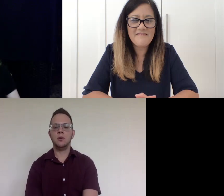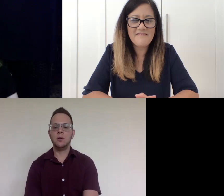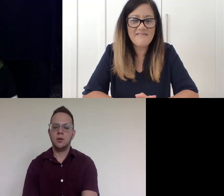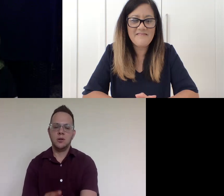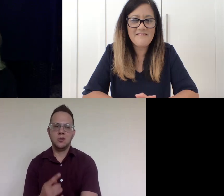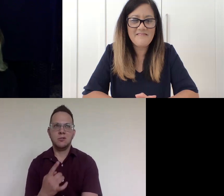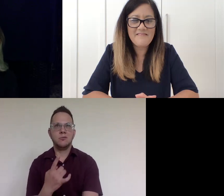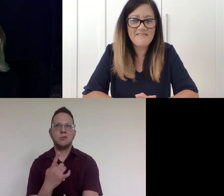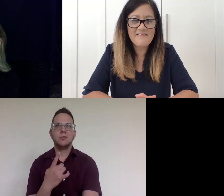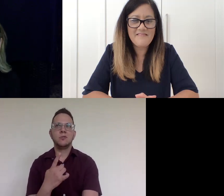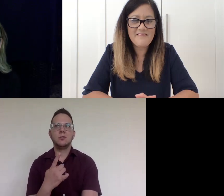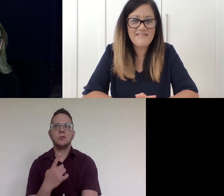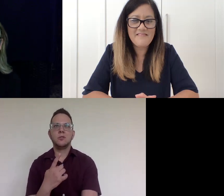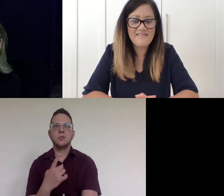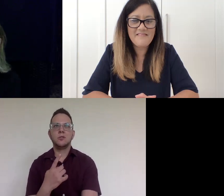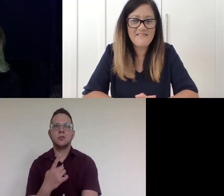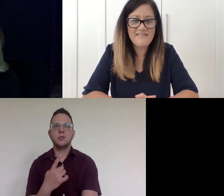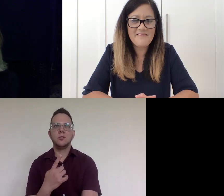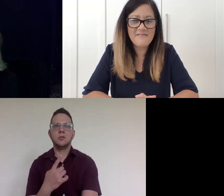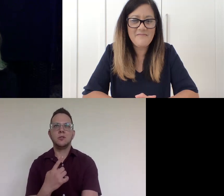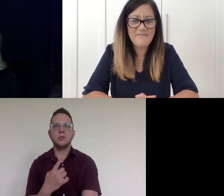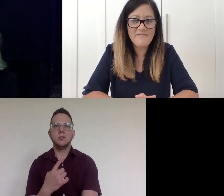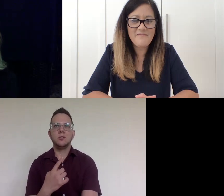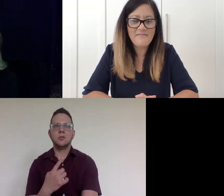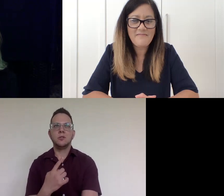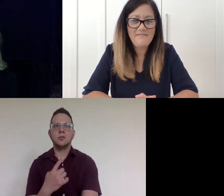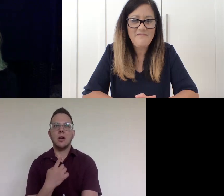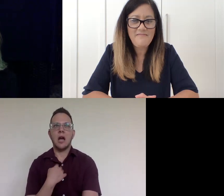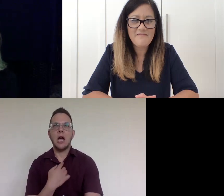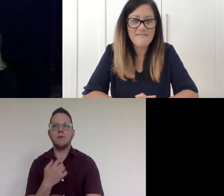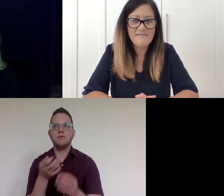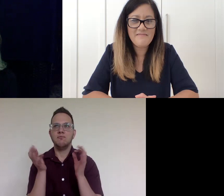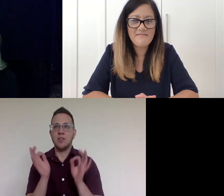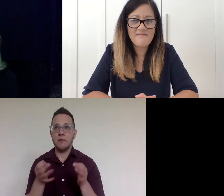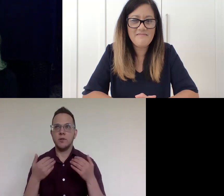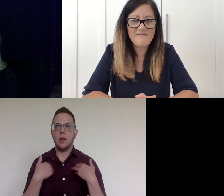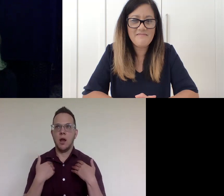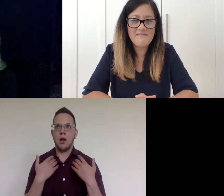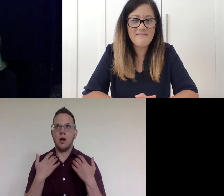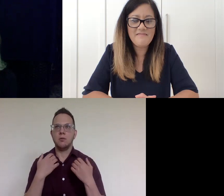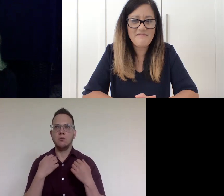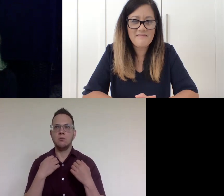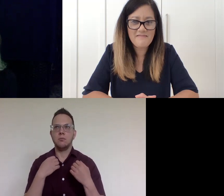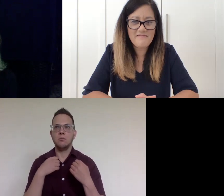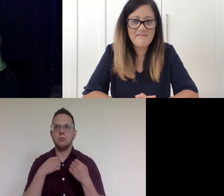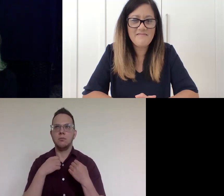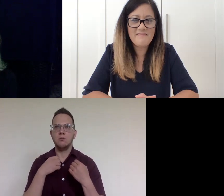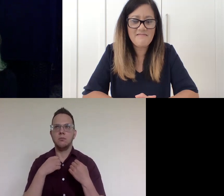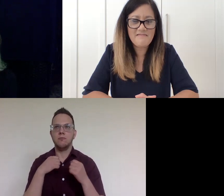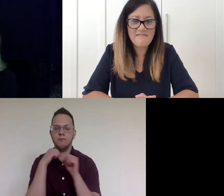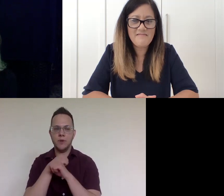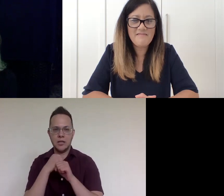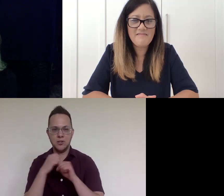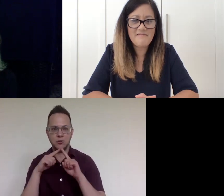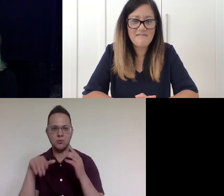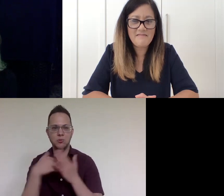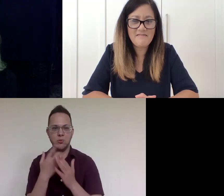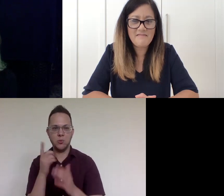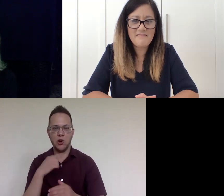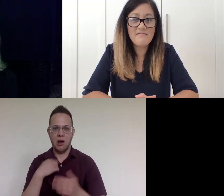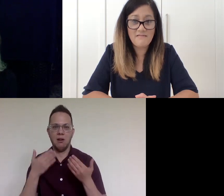I do have one other thing I would like to add. I've definitely,